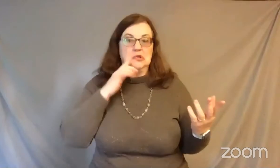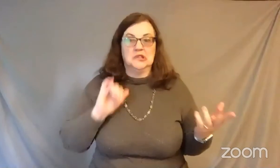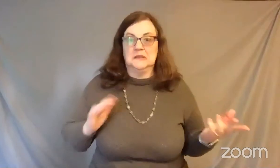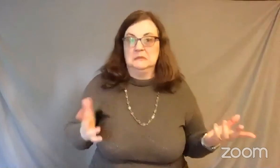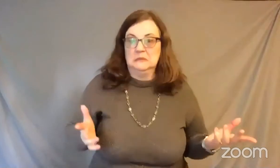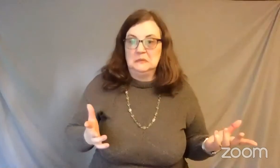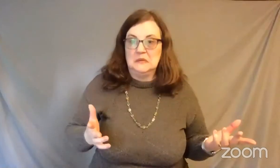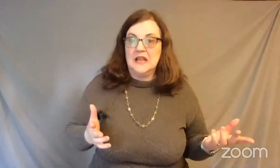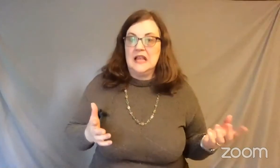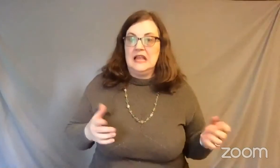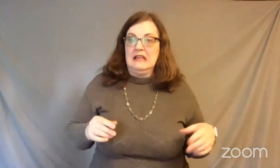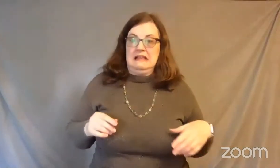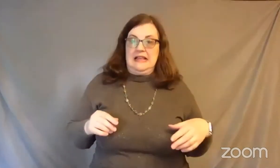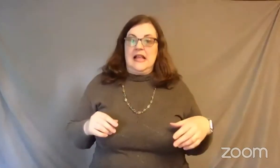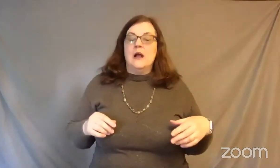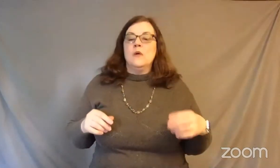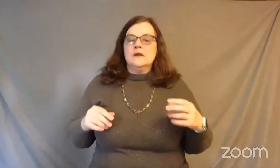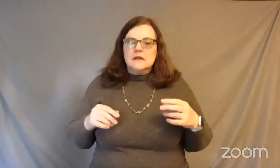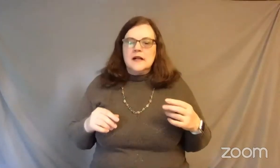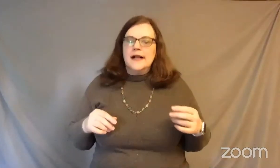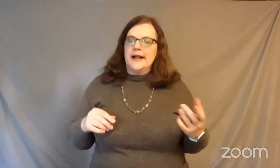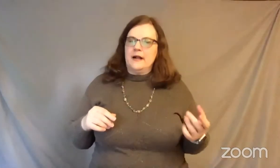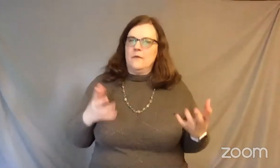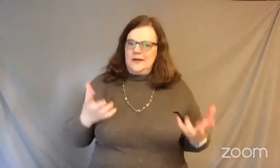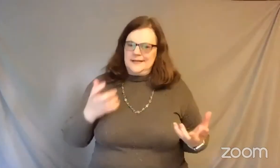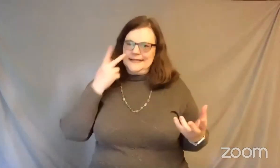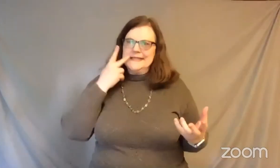until their 3rd year. And we looked at pointing.